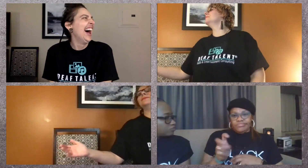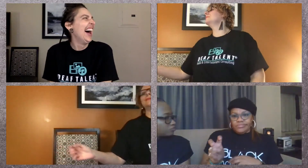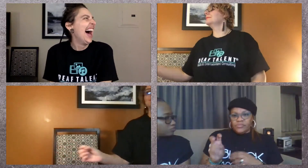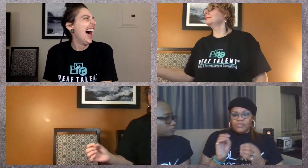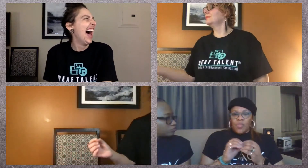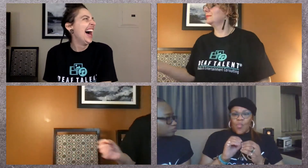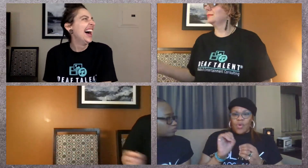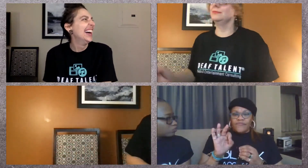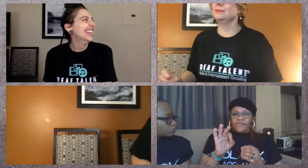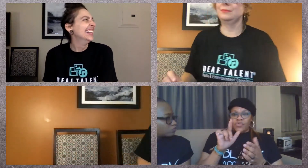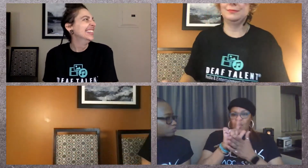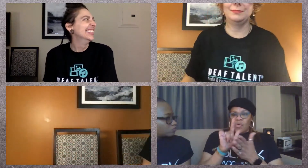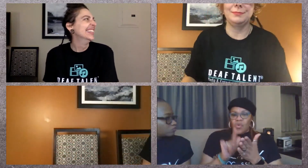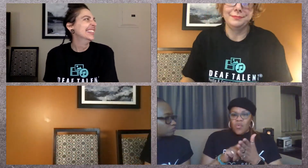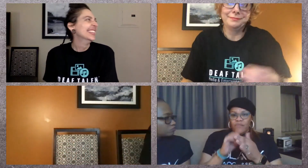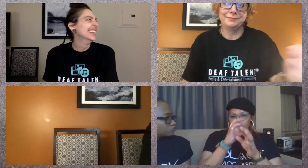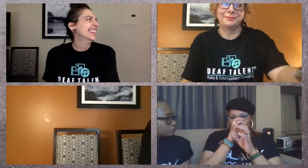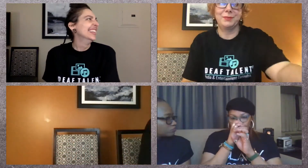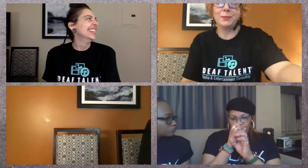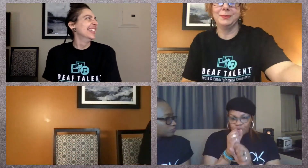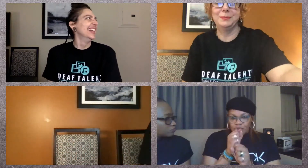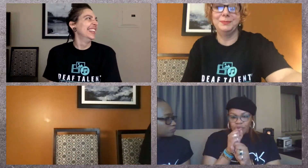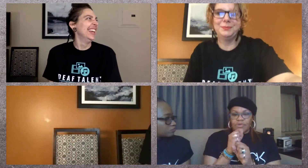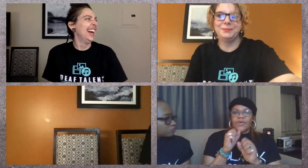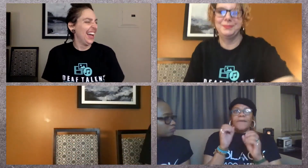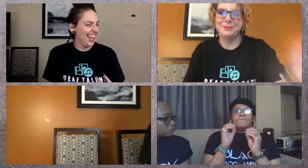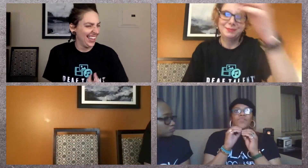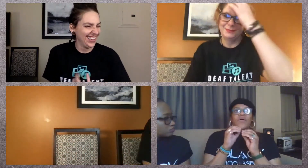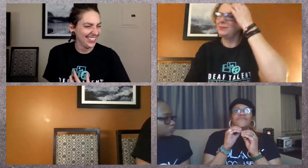it's kind of a strong Christian,